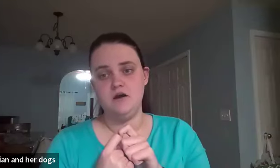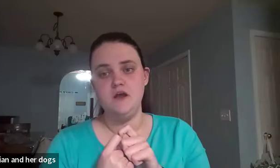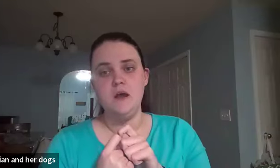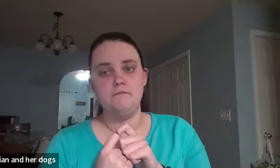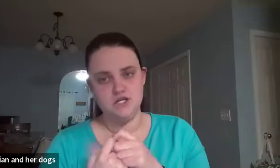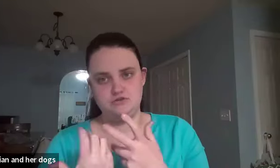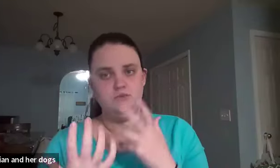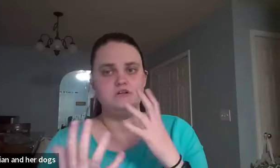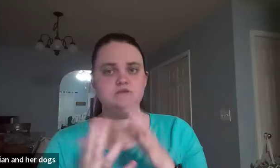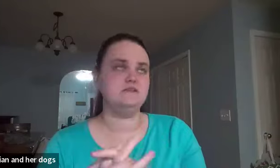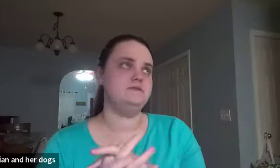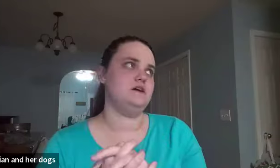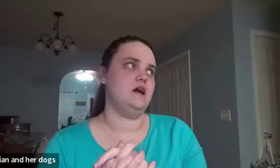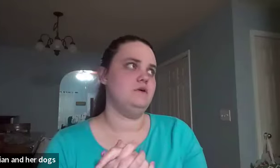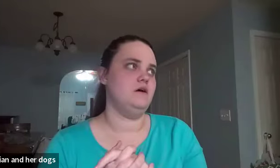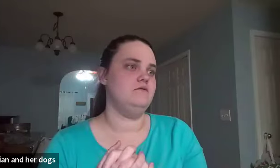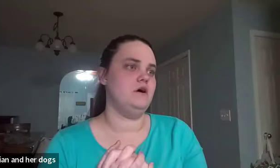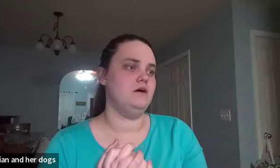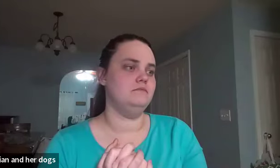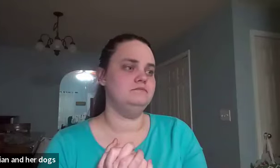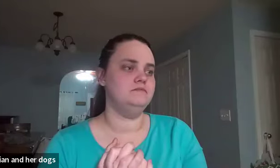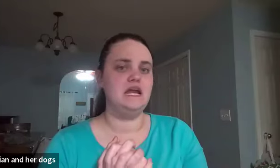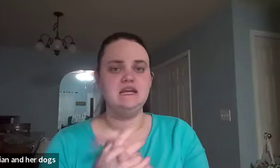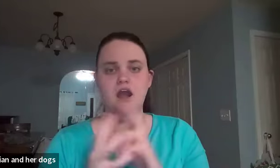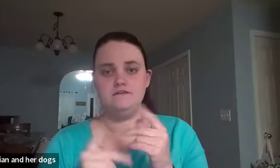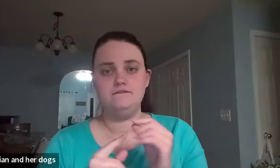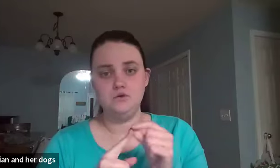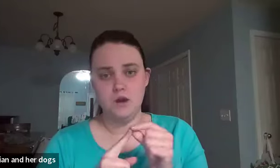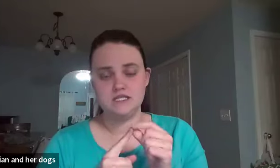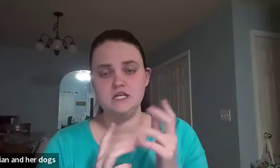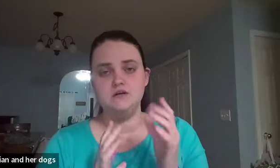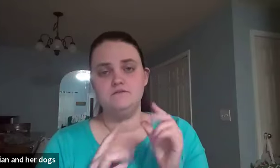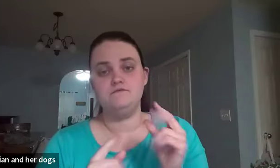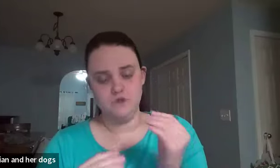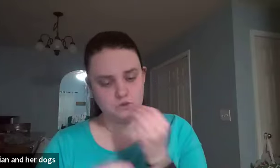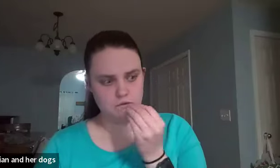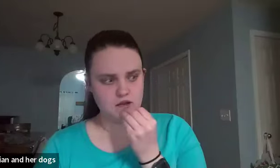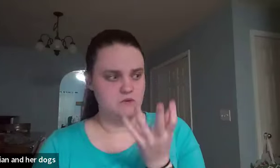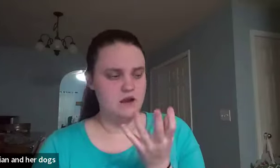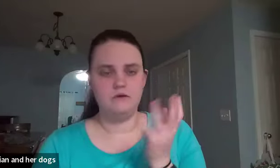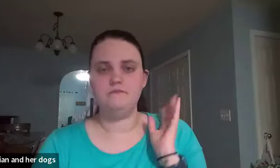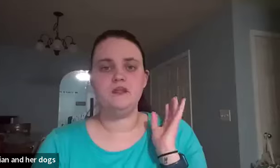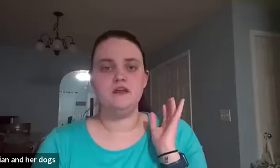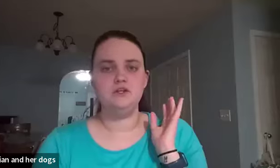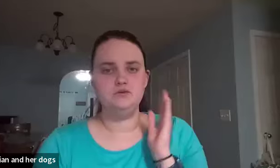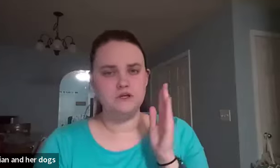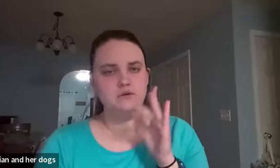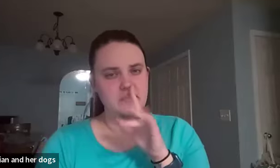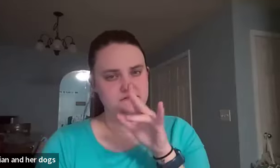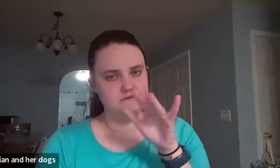of mushroom or a specific type of any kind of food wise, wow. You really would have to